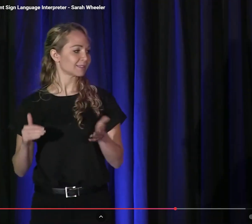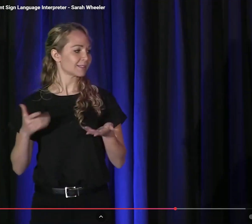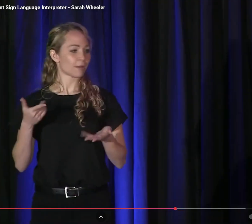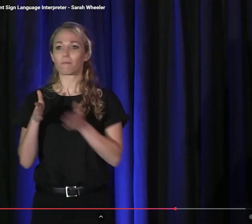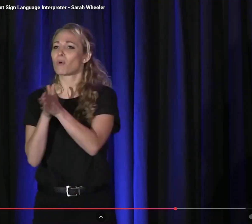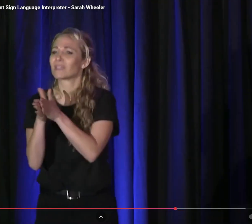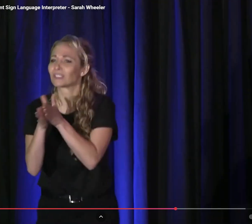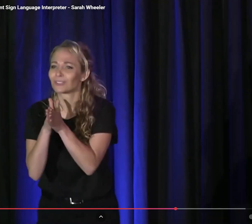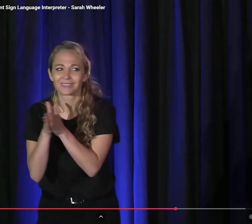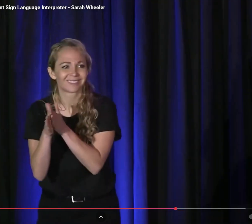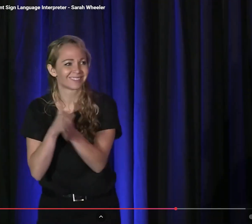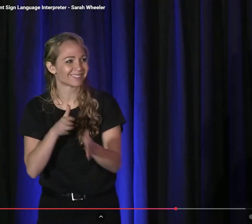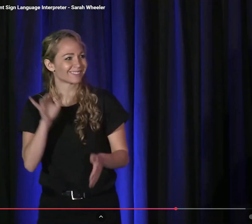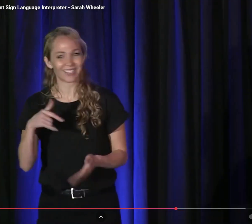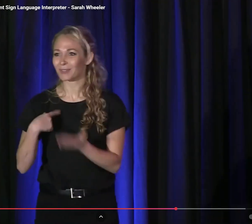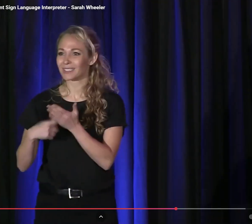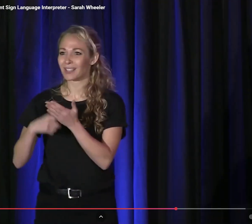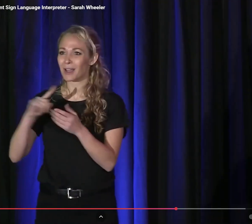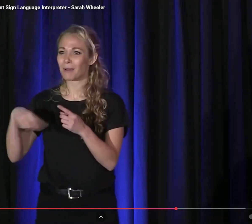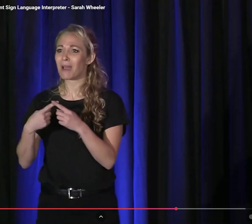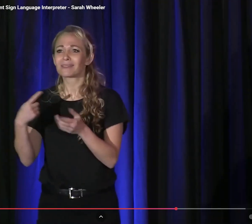to respond and how to regulate our emotions and label it.